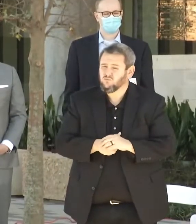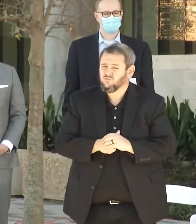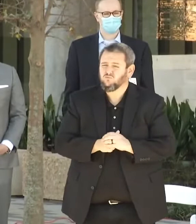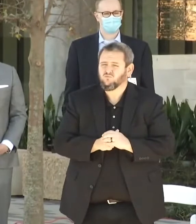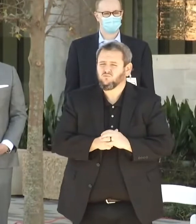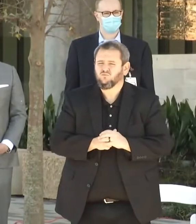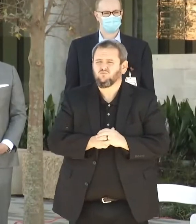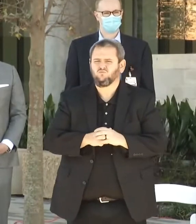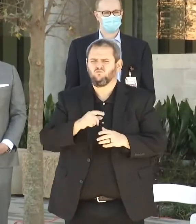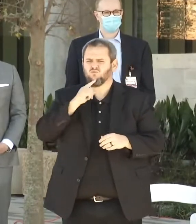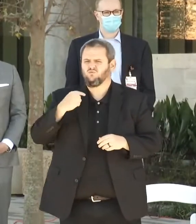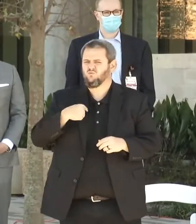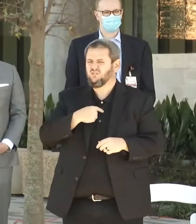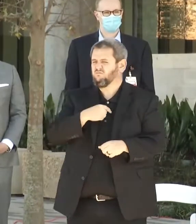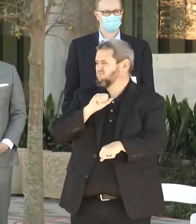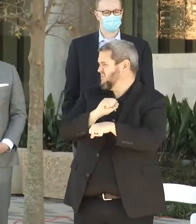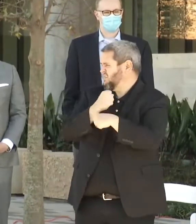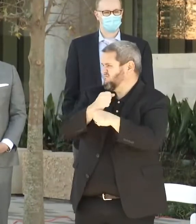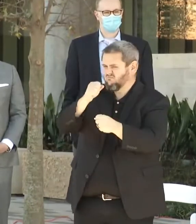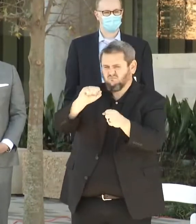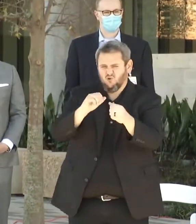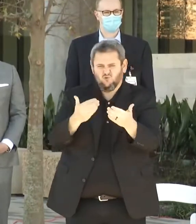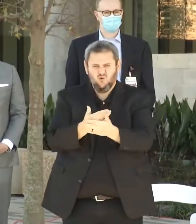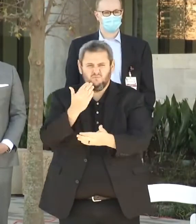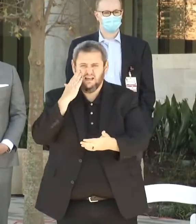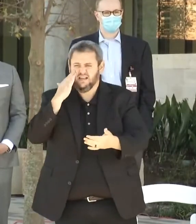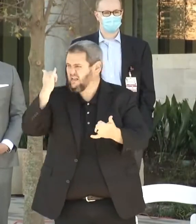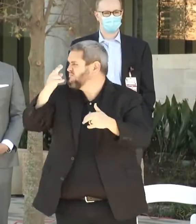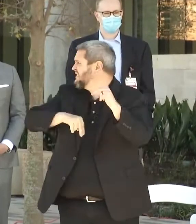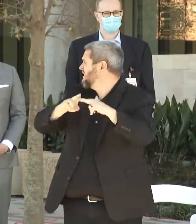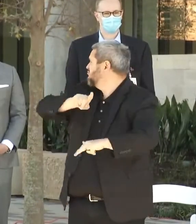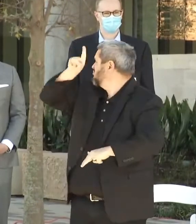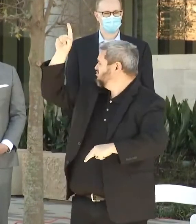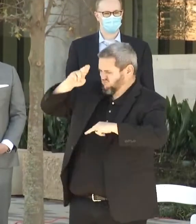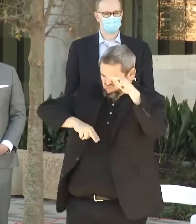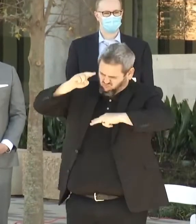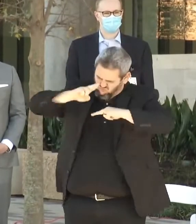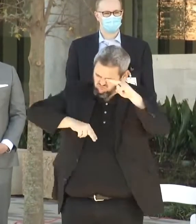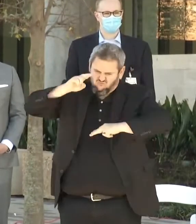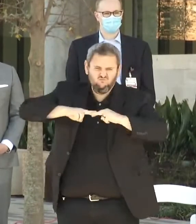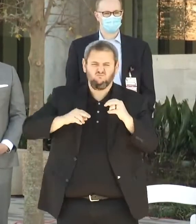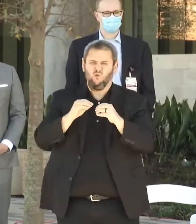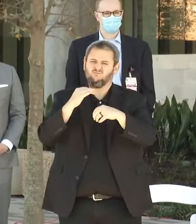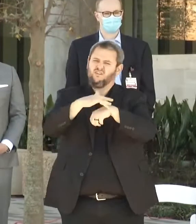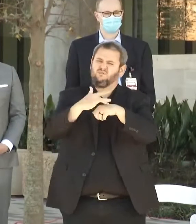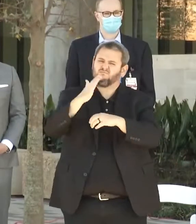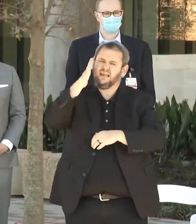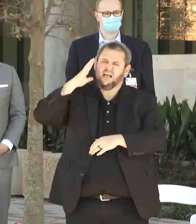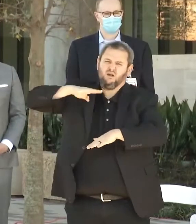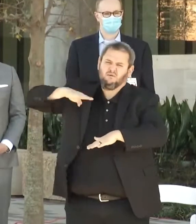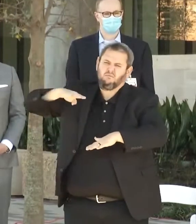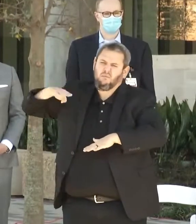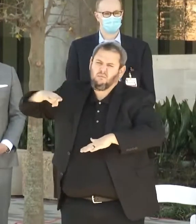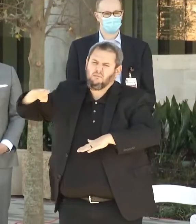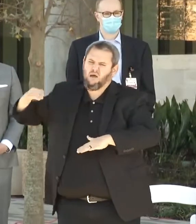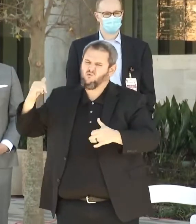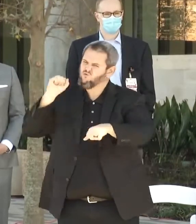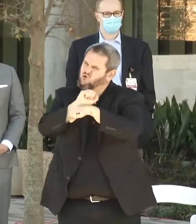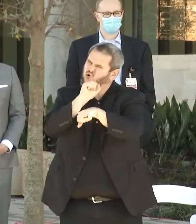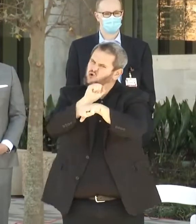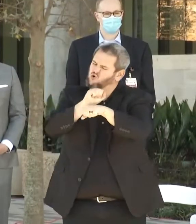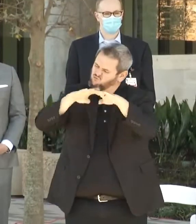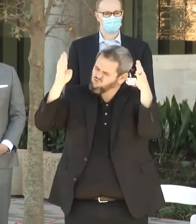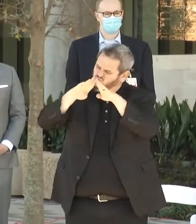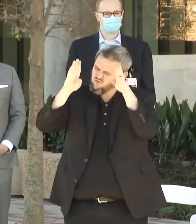bed tower behind us. With the state's help, we were able to open one floor early, have the second floor open, and later this spring and